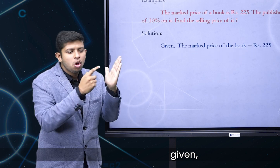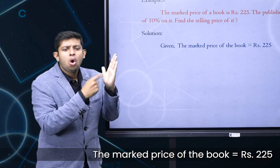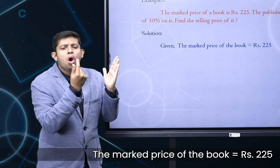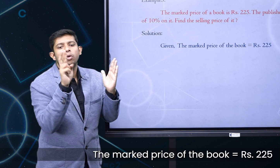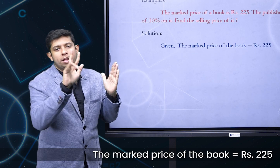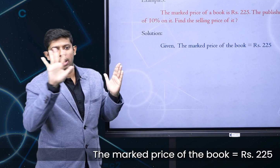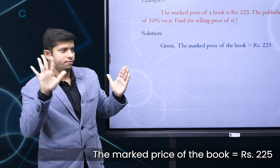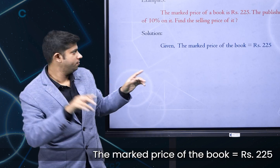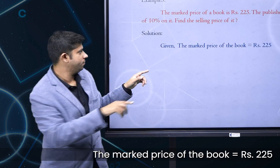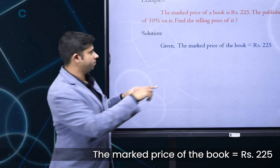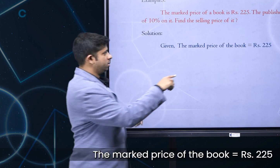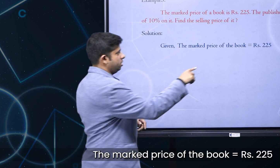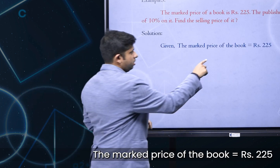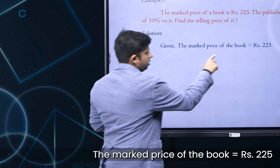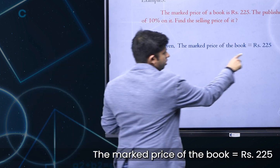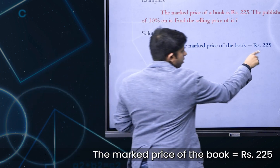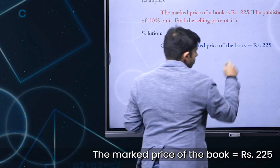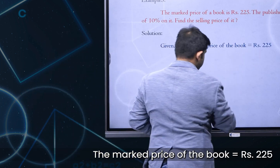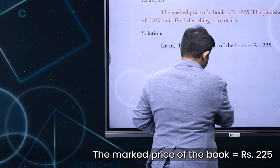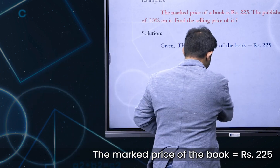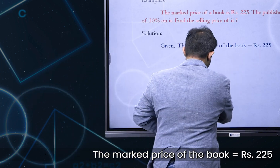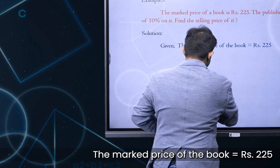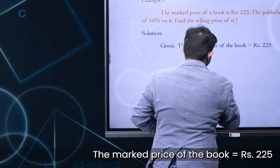The marked price of the book is equal to Rs 225.